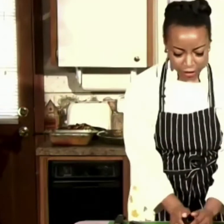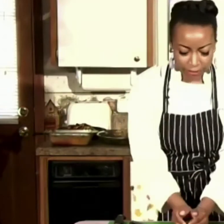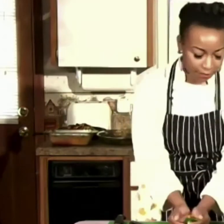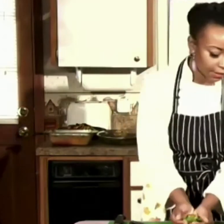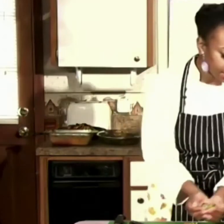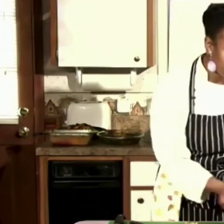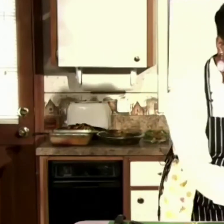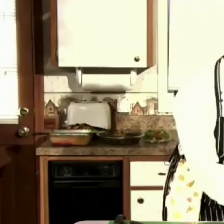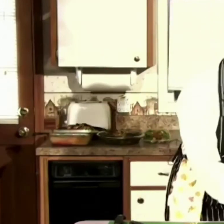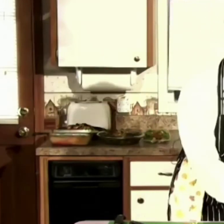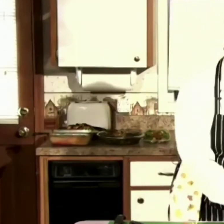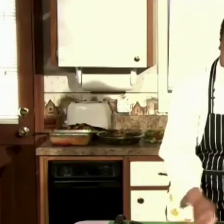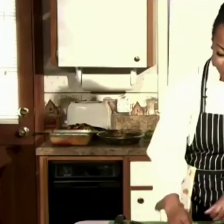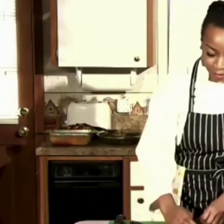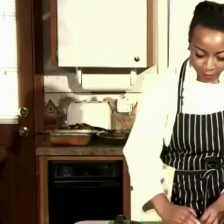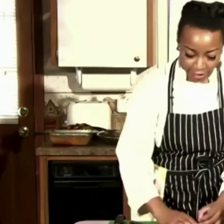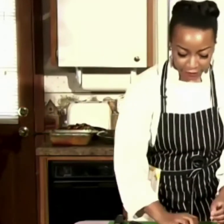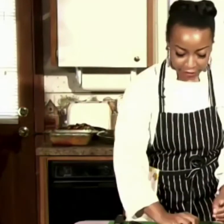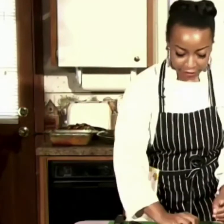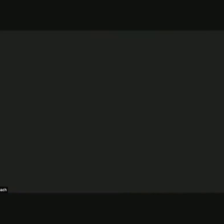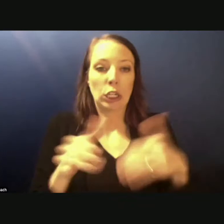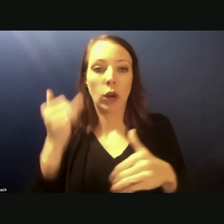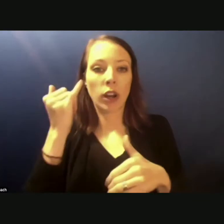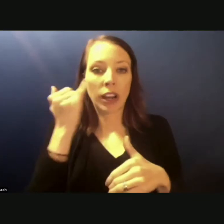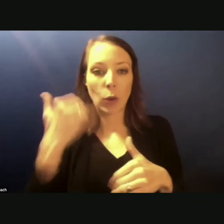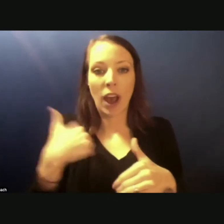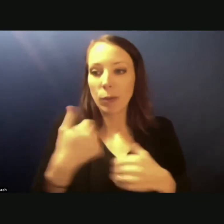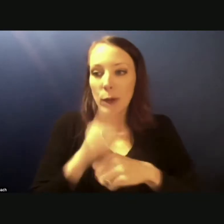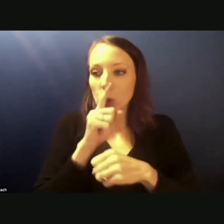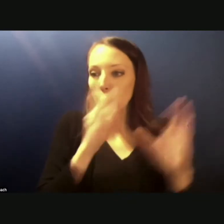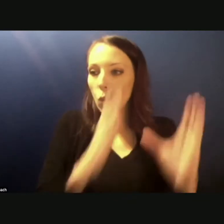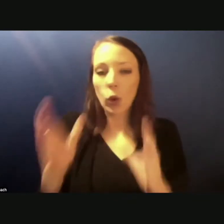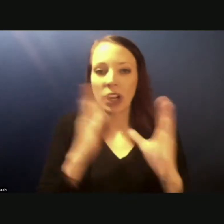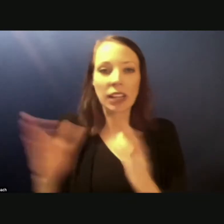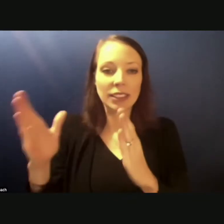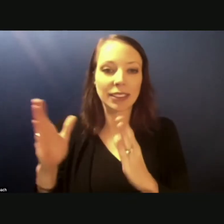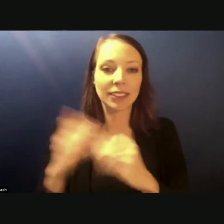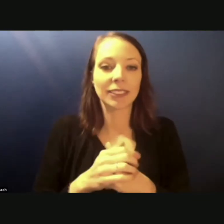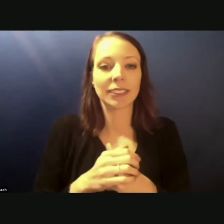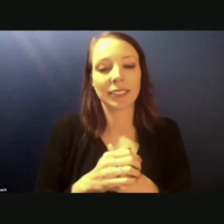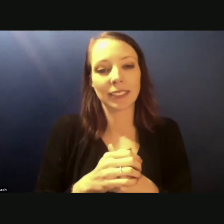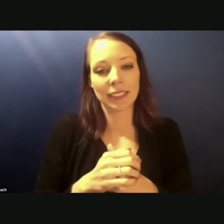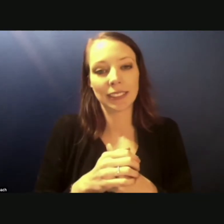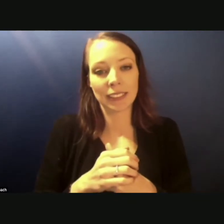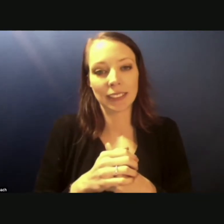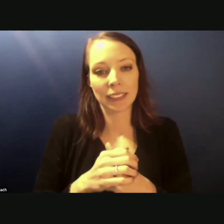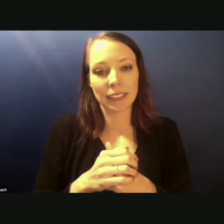of course you put them in the separate containers when you're doing your prep or what have you, just to keep things organized. We call this mise en place.